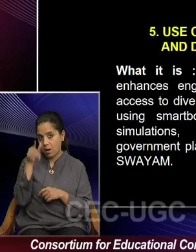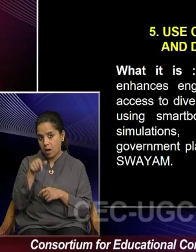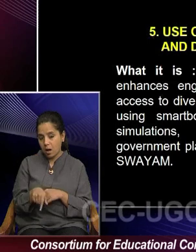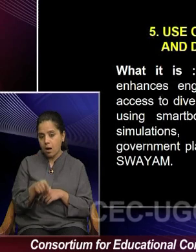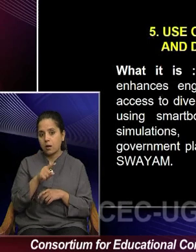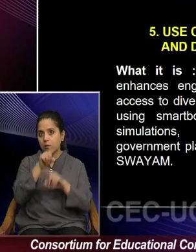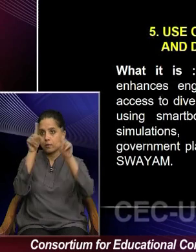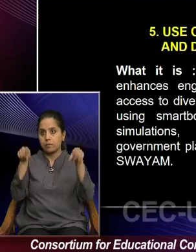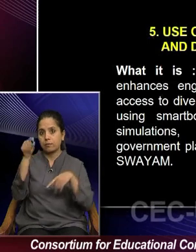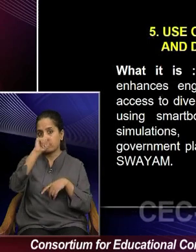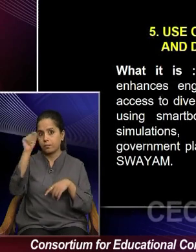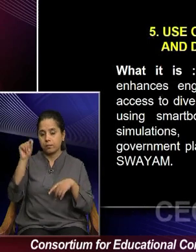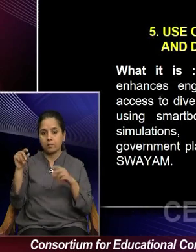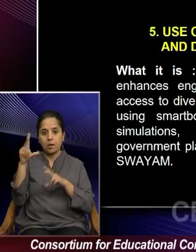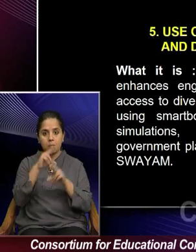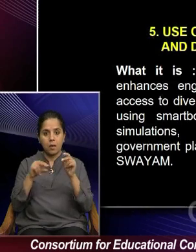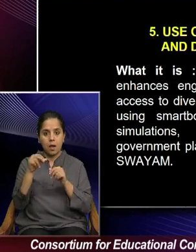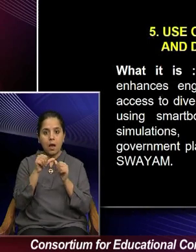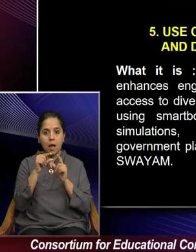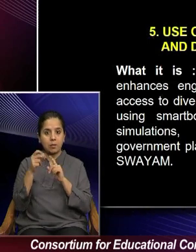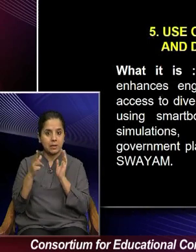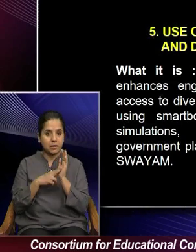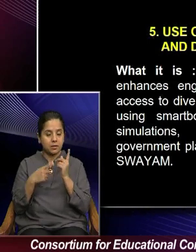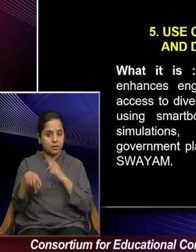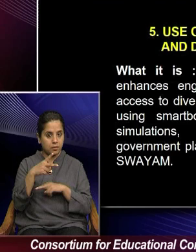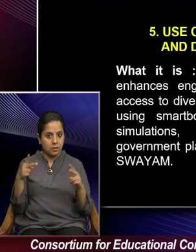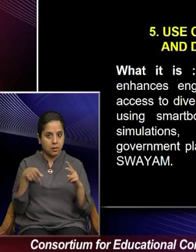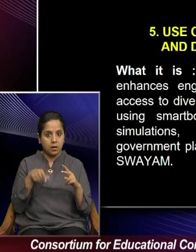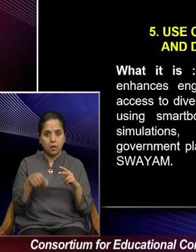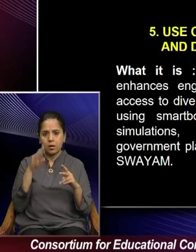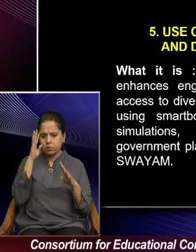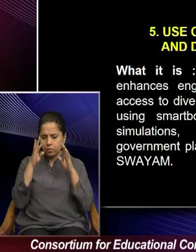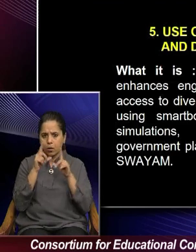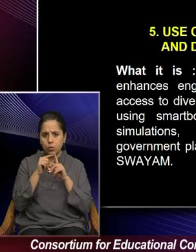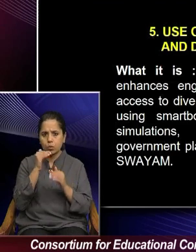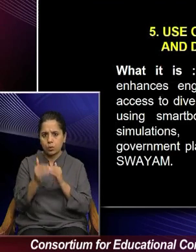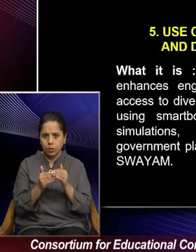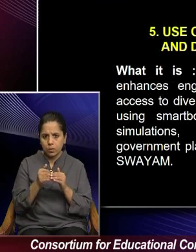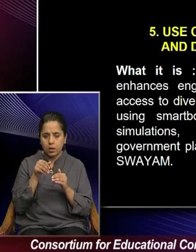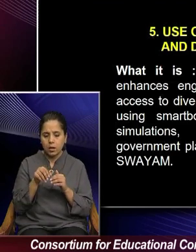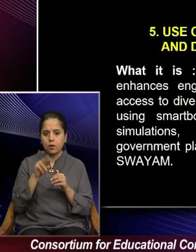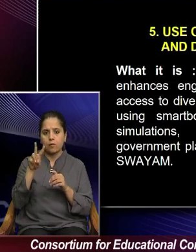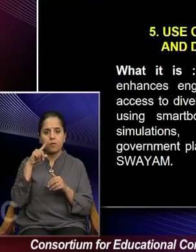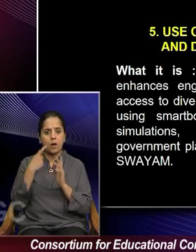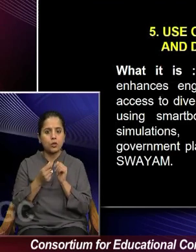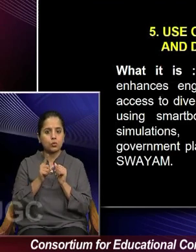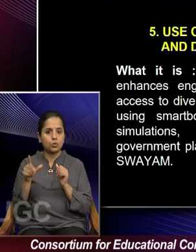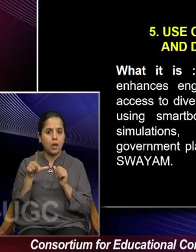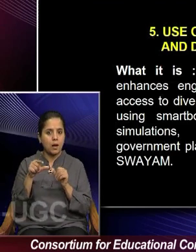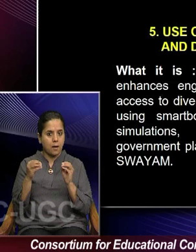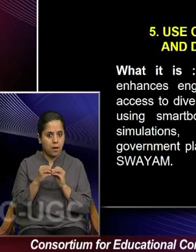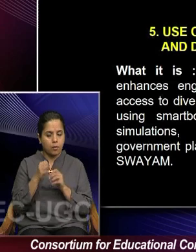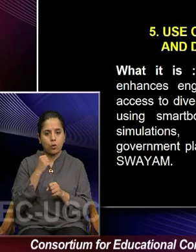boards, interactive applications, simulations, virtual labs and the